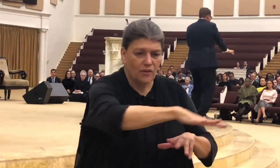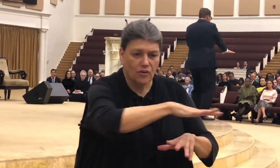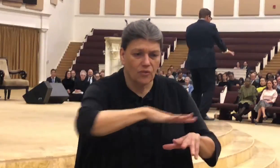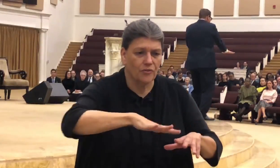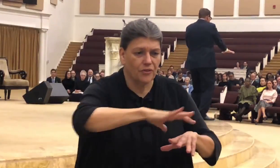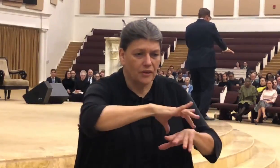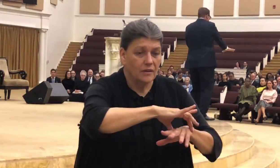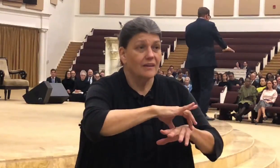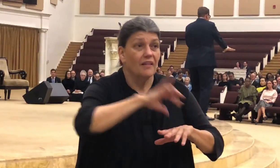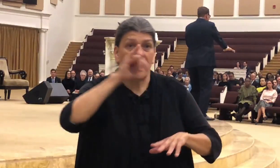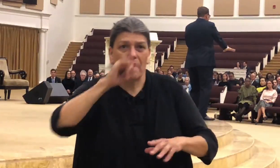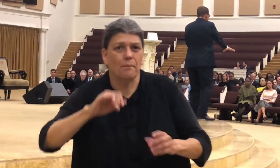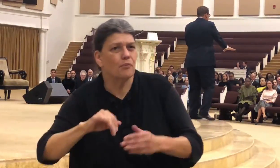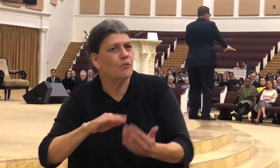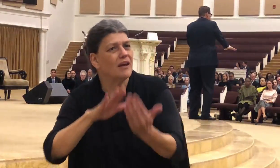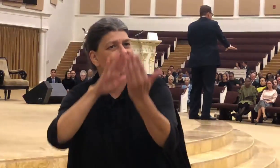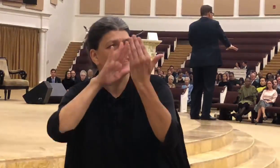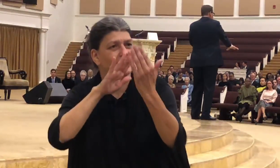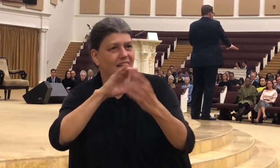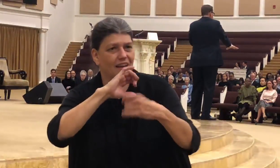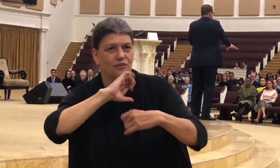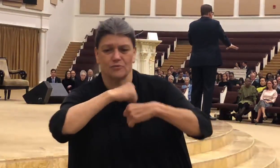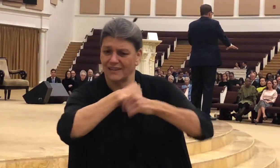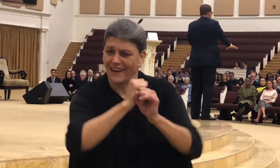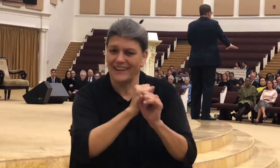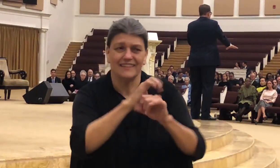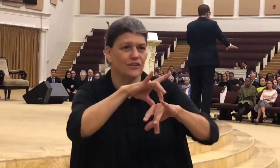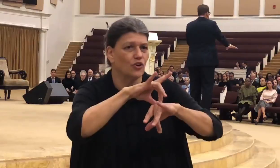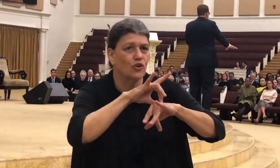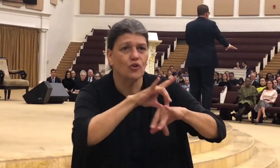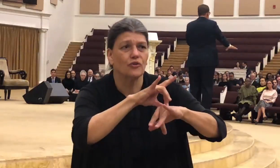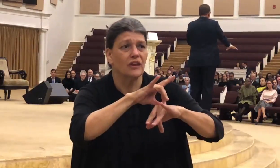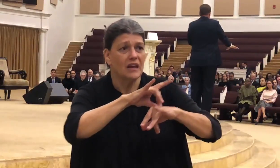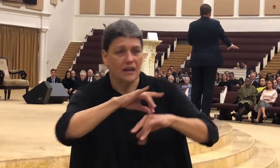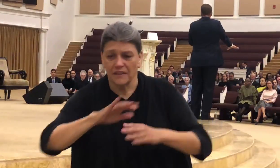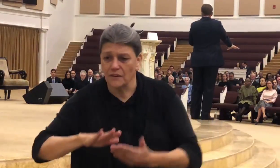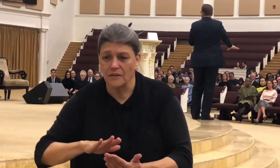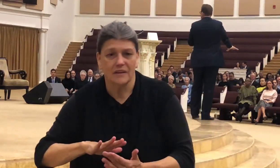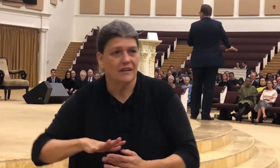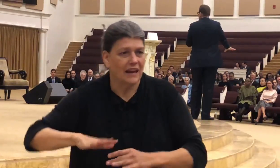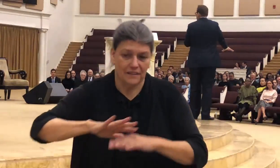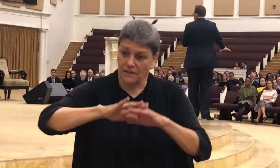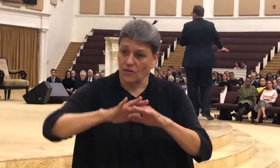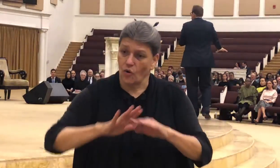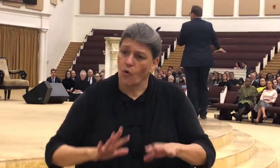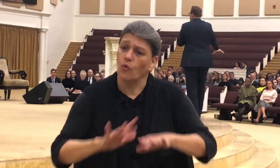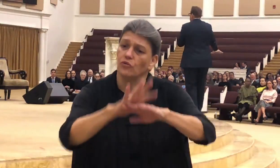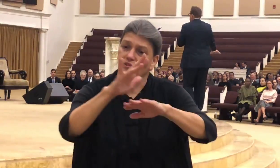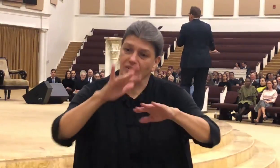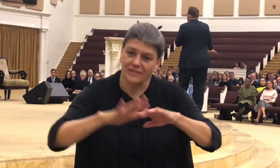That presence is getting up. I can hear hell say, uh-oh.